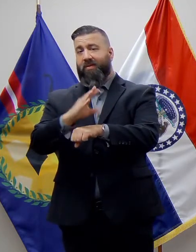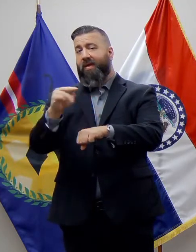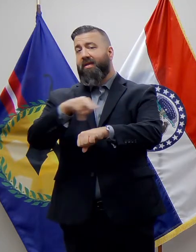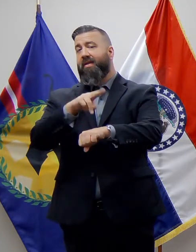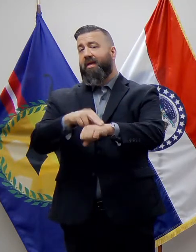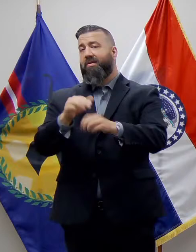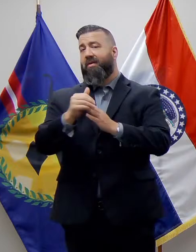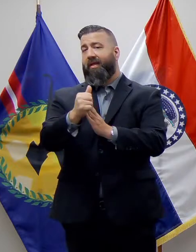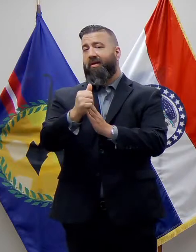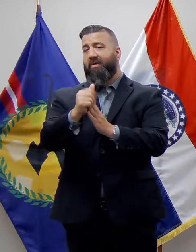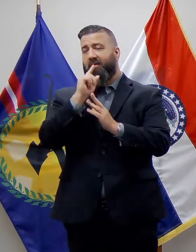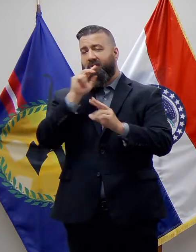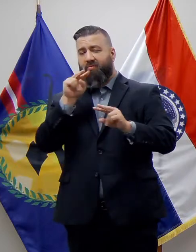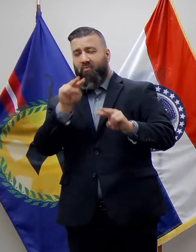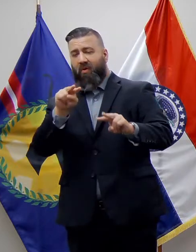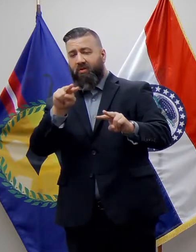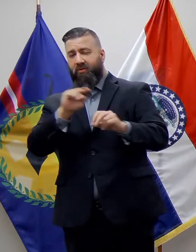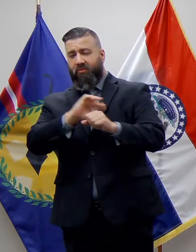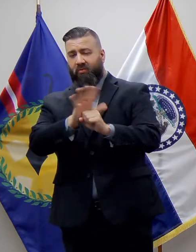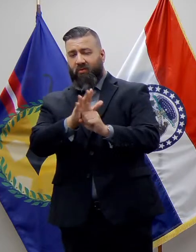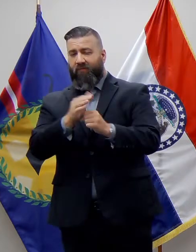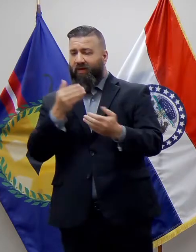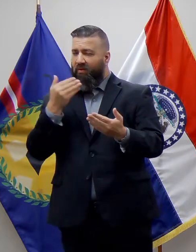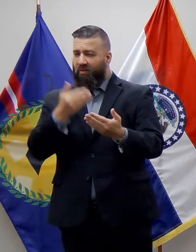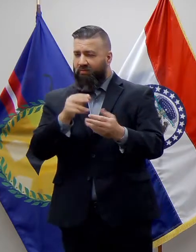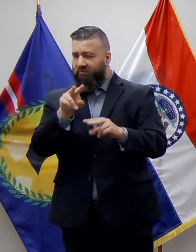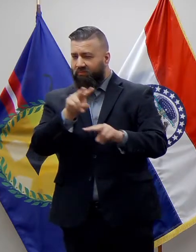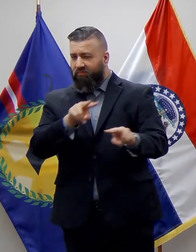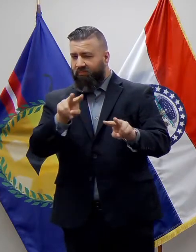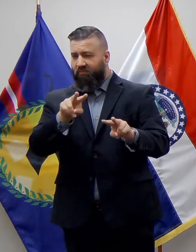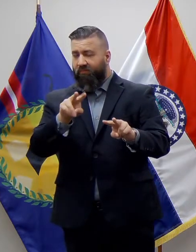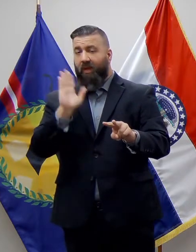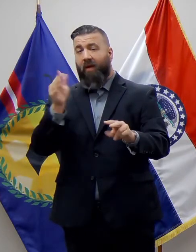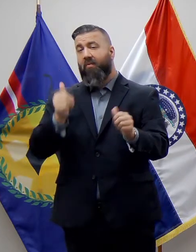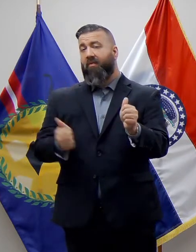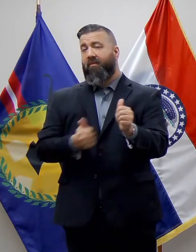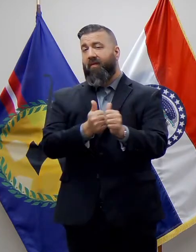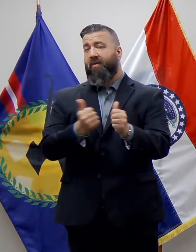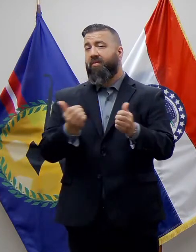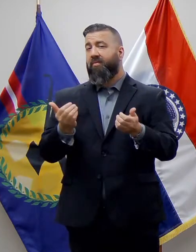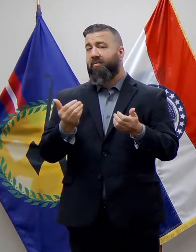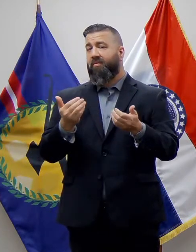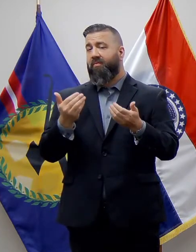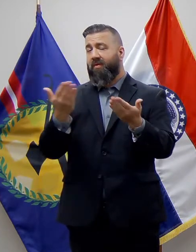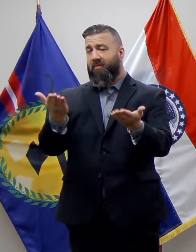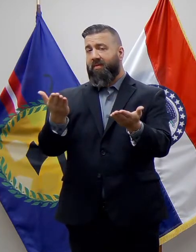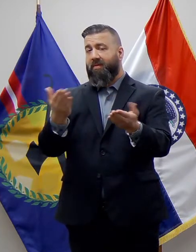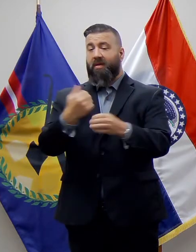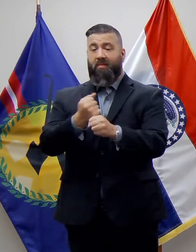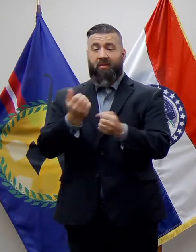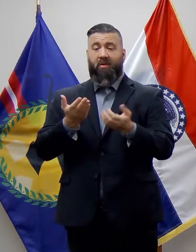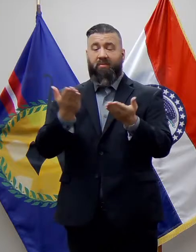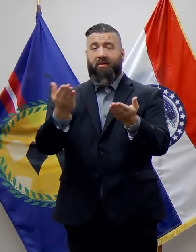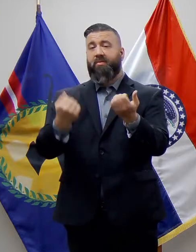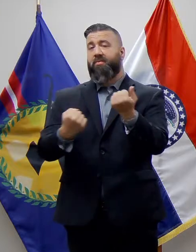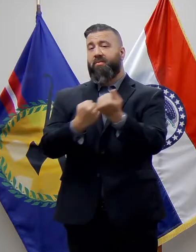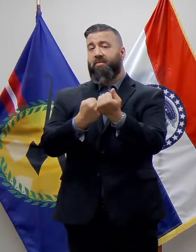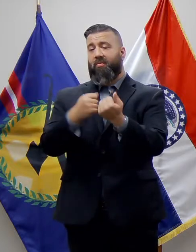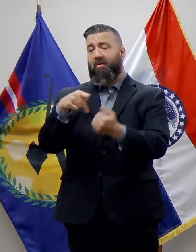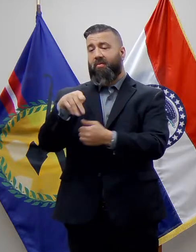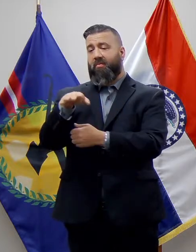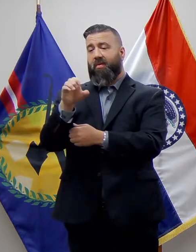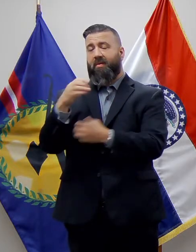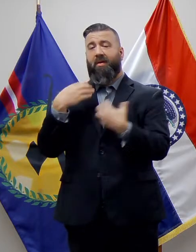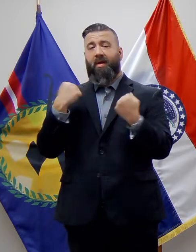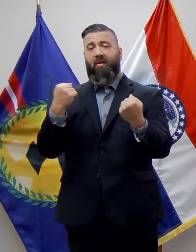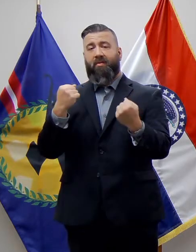watching this pandemic very closely. I will follow those recommendations and make those recommendations and support our public health officials